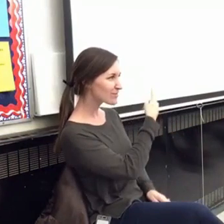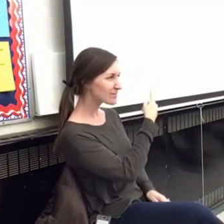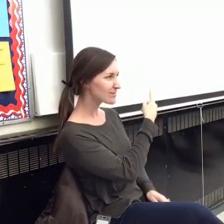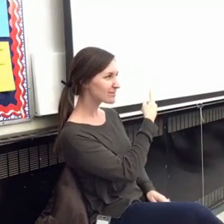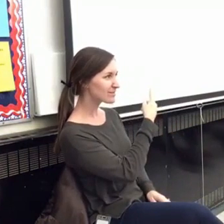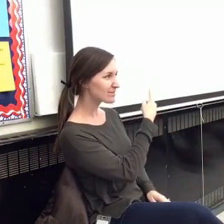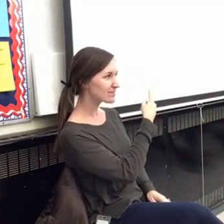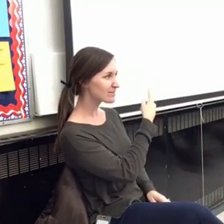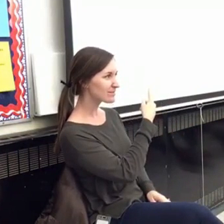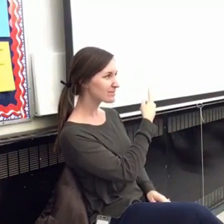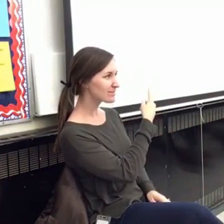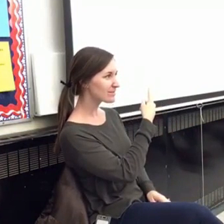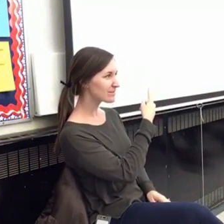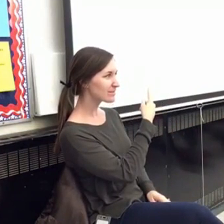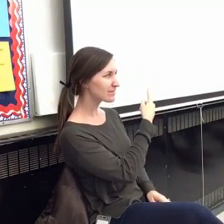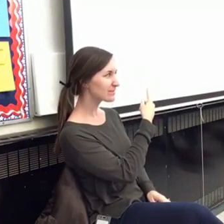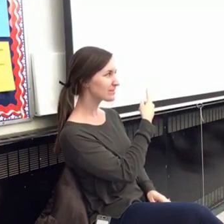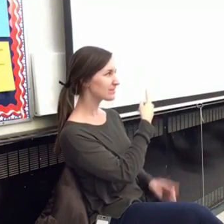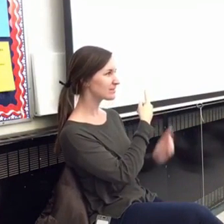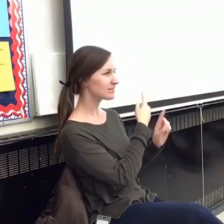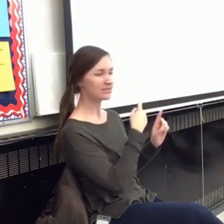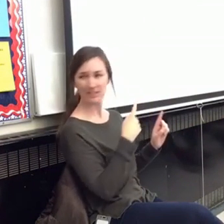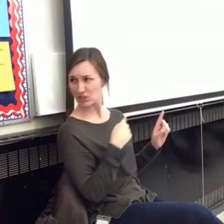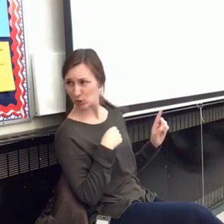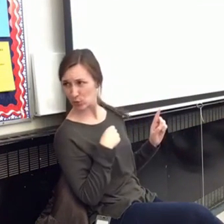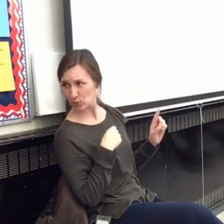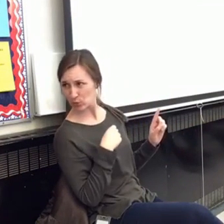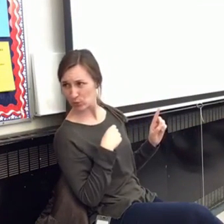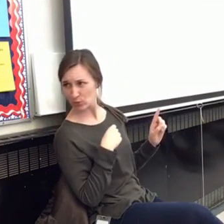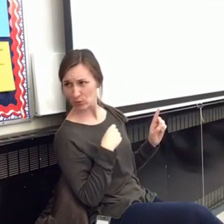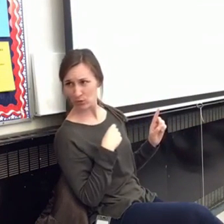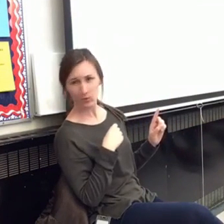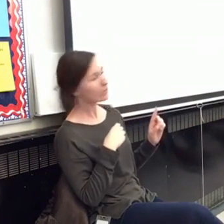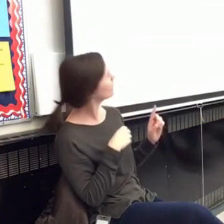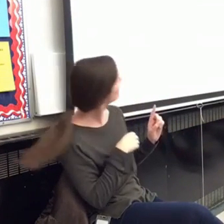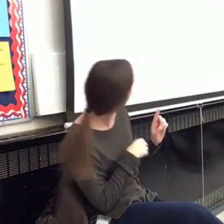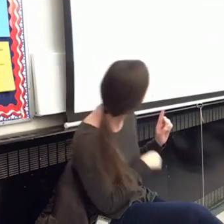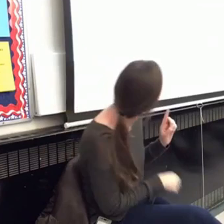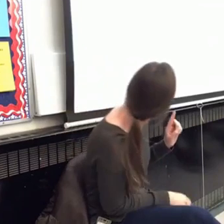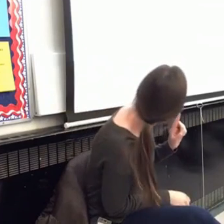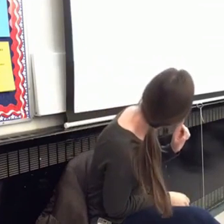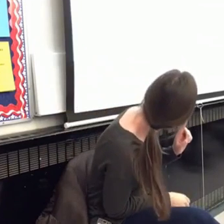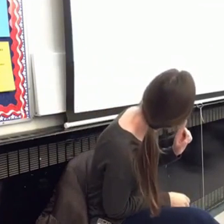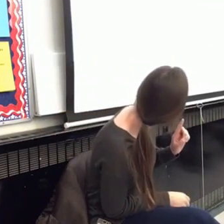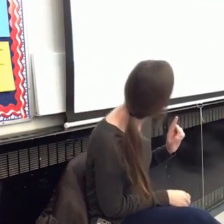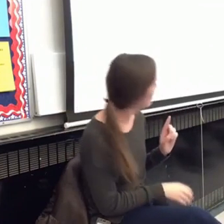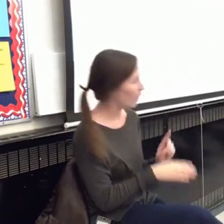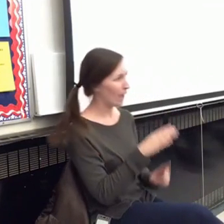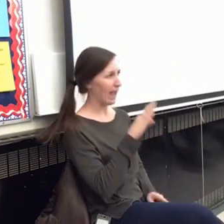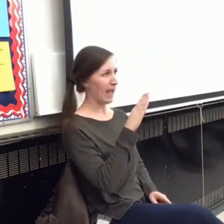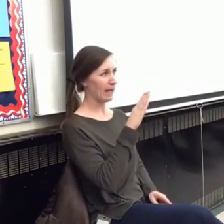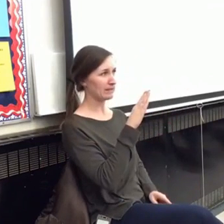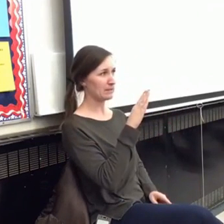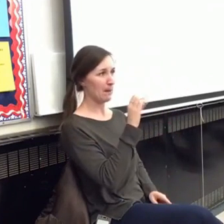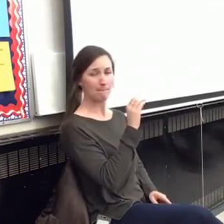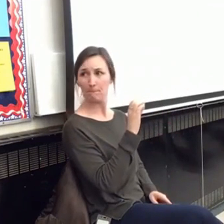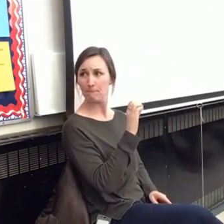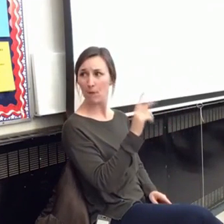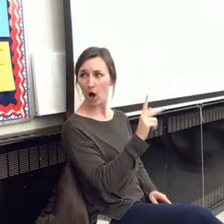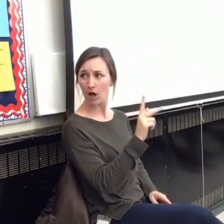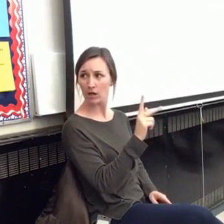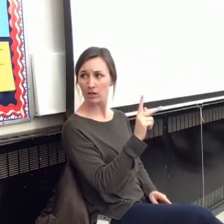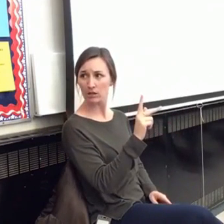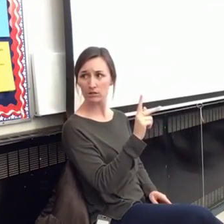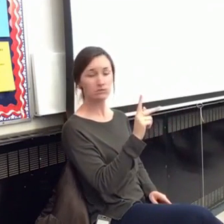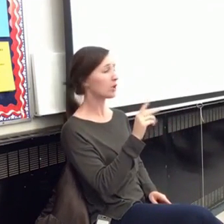Eisenach. It is Bach. Yeah, it also says it right there. Okay. Now, at Bach's house, though, you have to remember is that Bach is